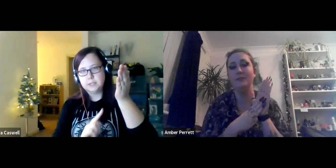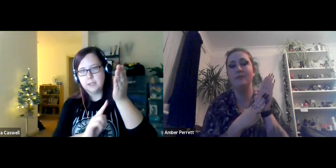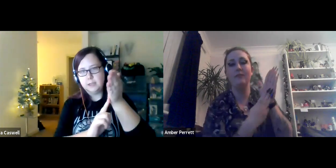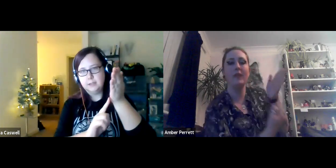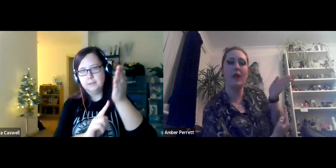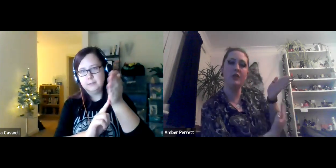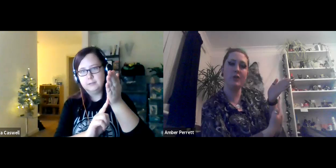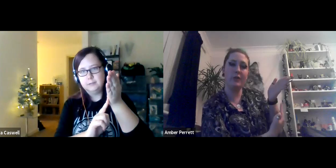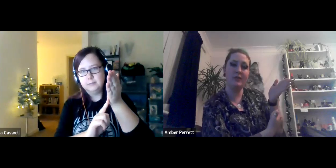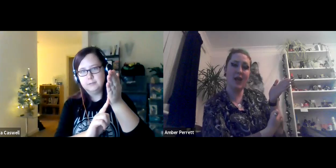Tuesday,